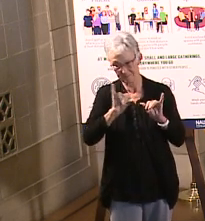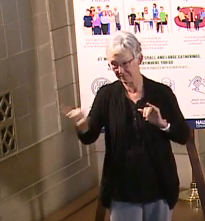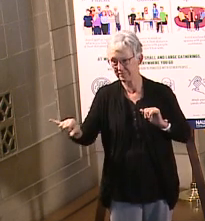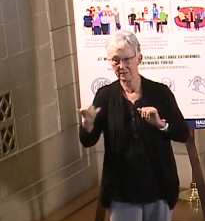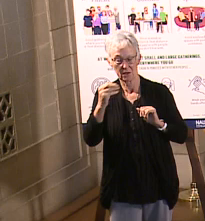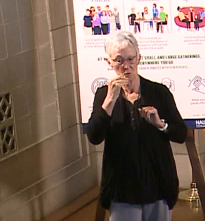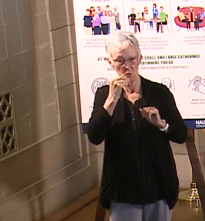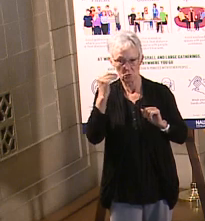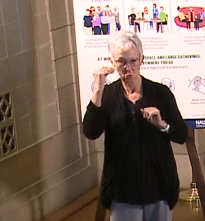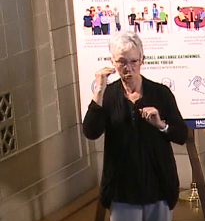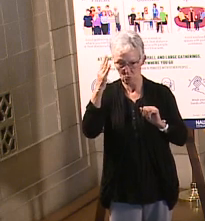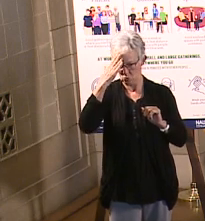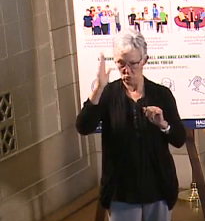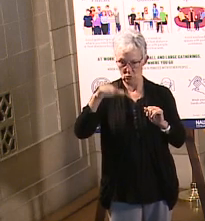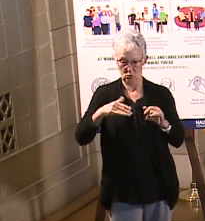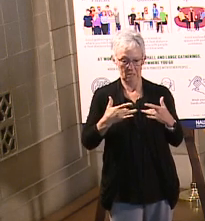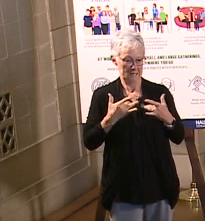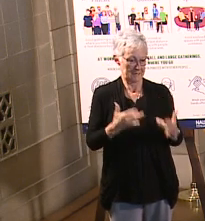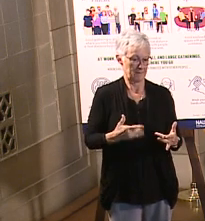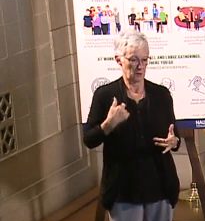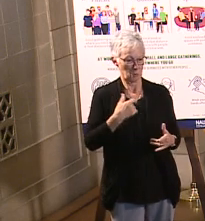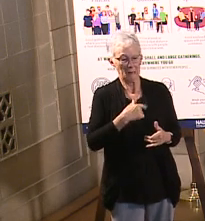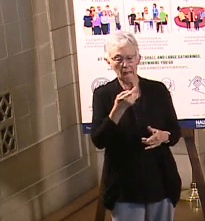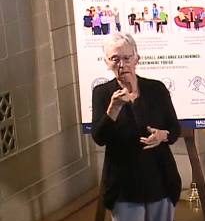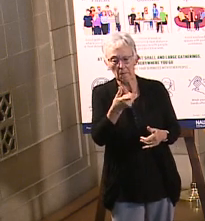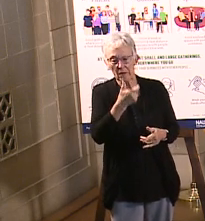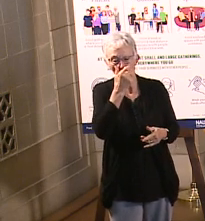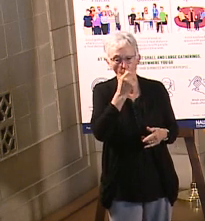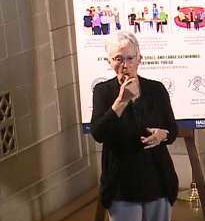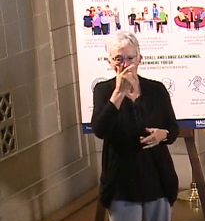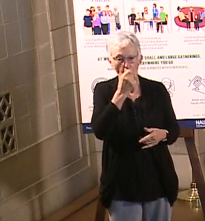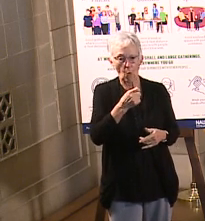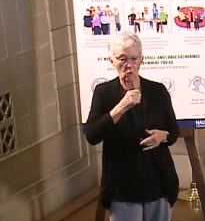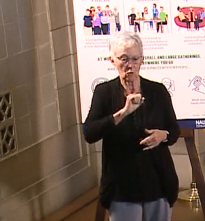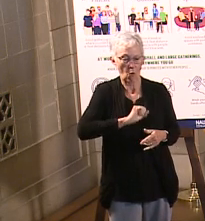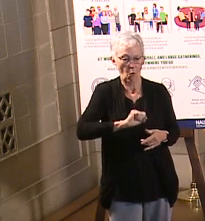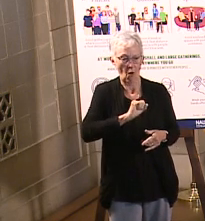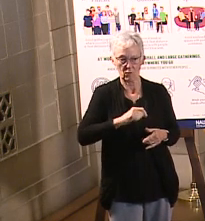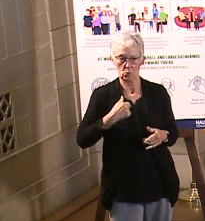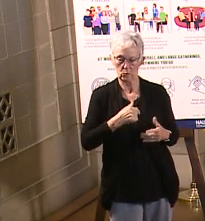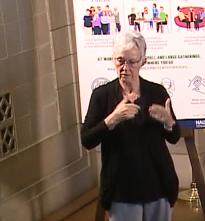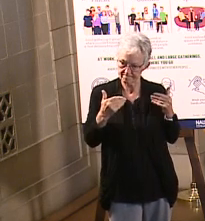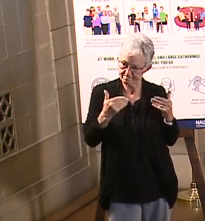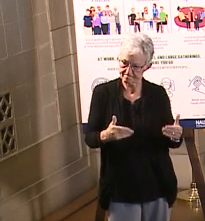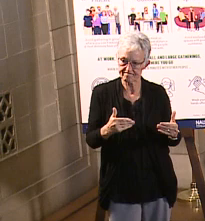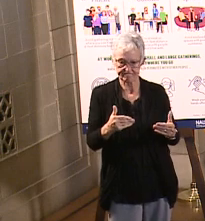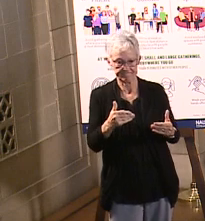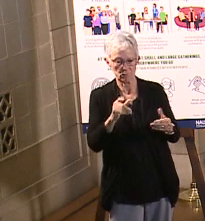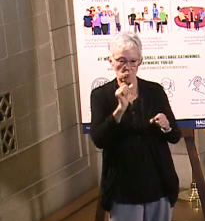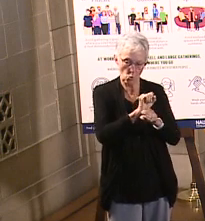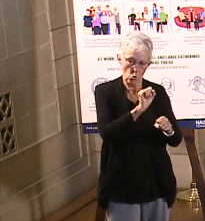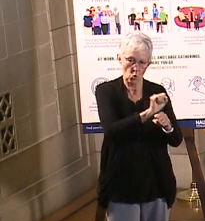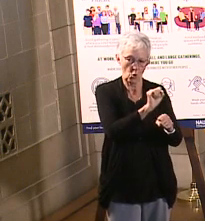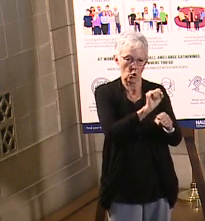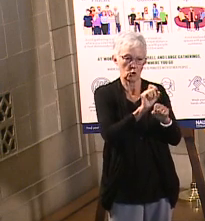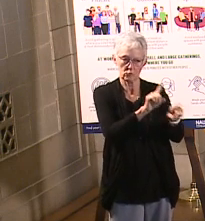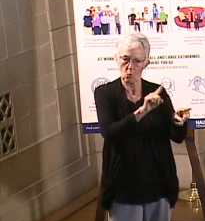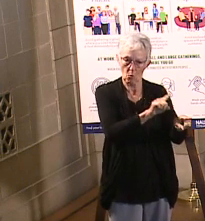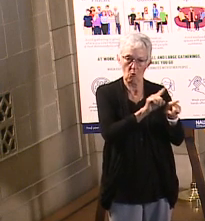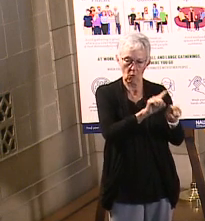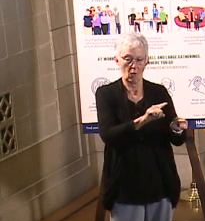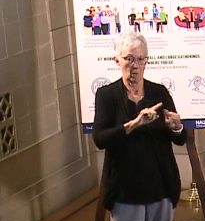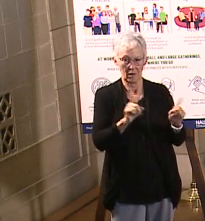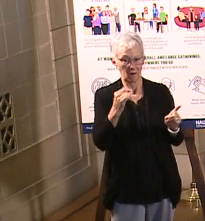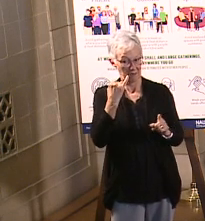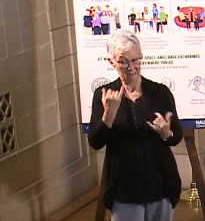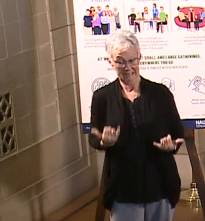a cough or a cold. This year, it's really important you do not do that, that you stay home if you have any of those symptoms. If you're not